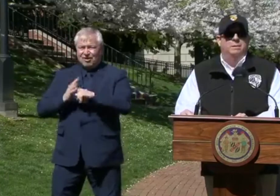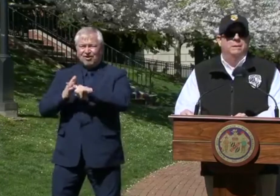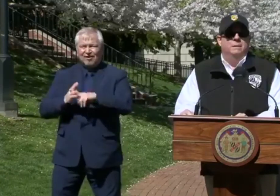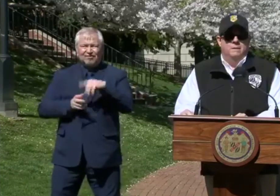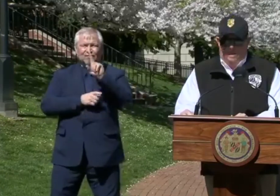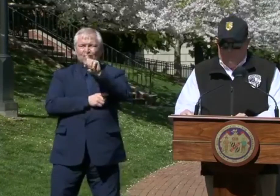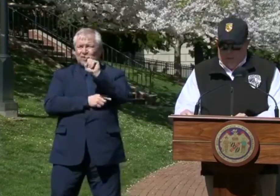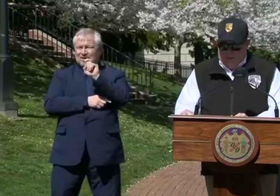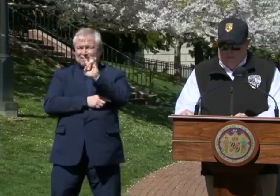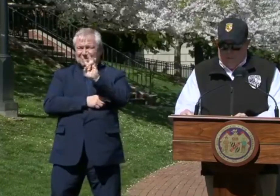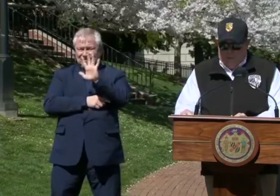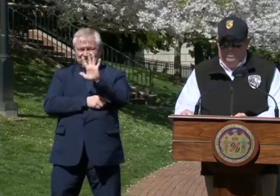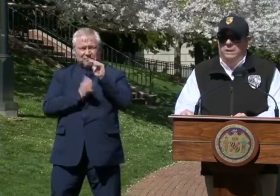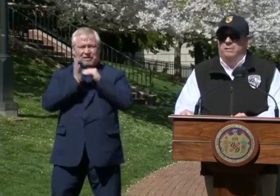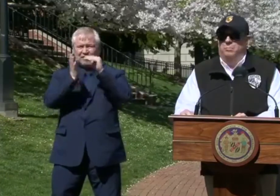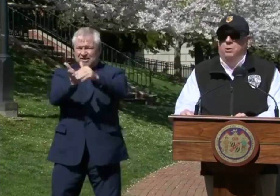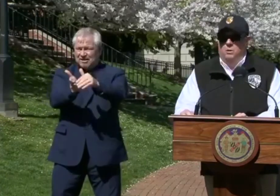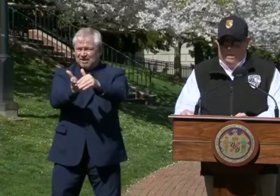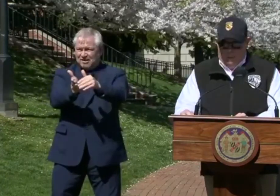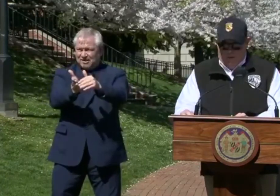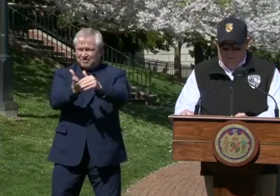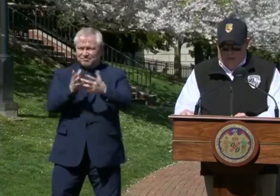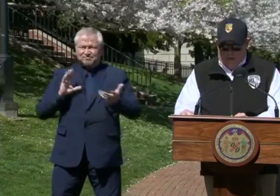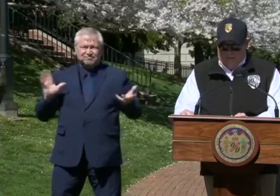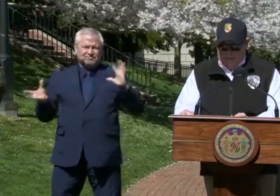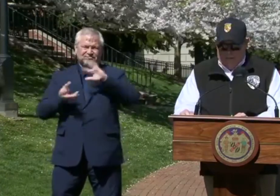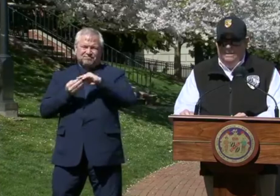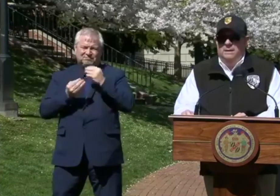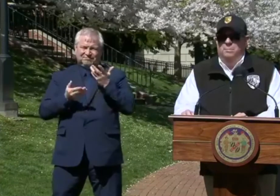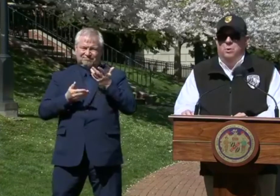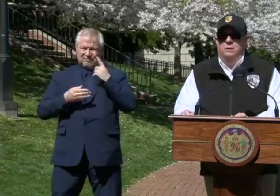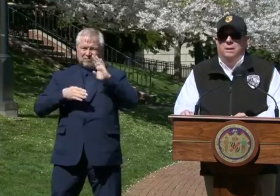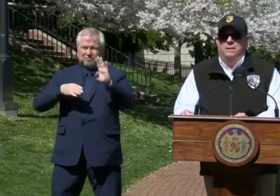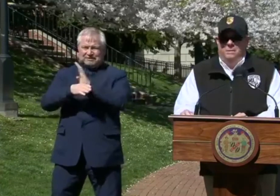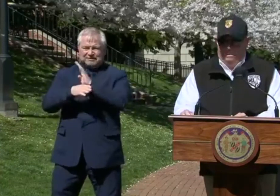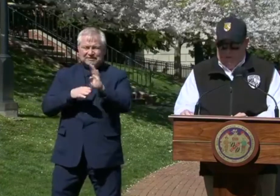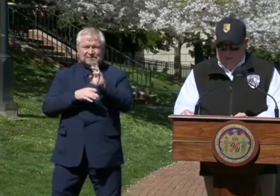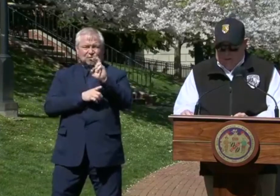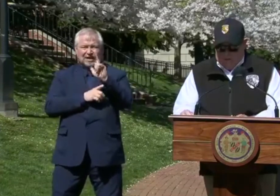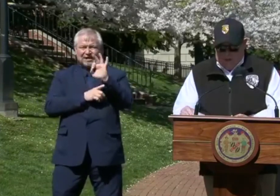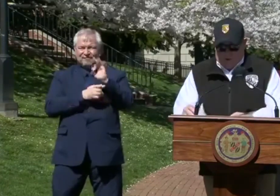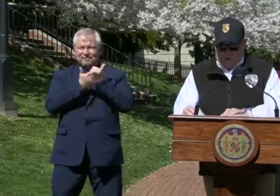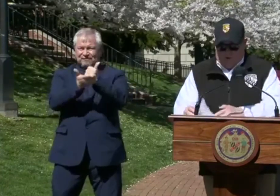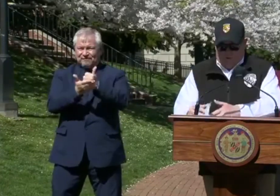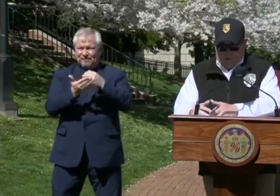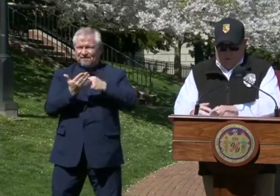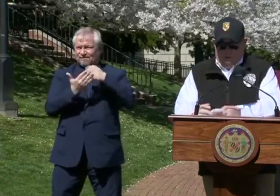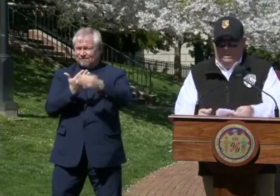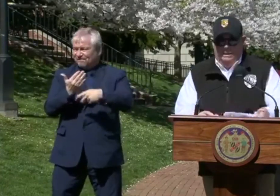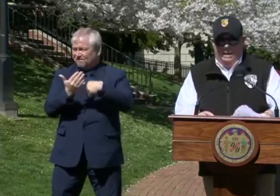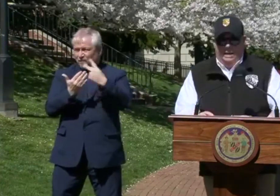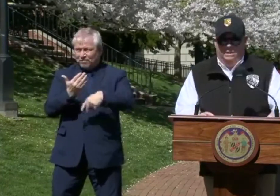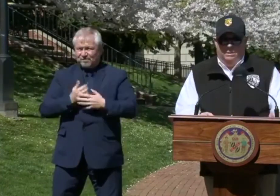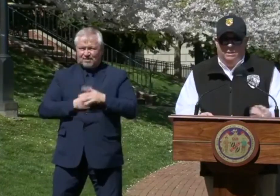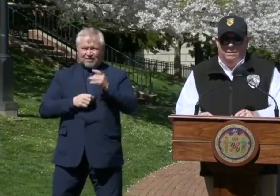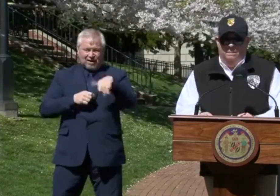million comprehensive business relief program here in Maryland that brought together resources from two key